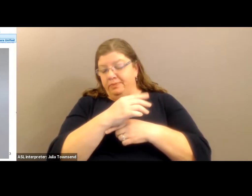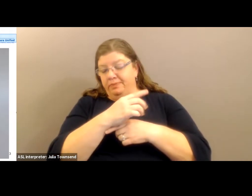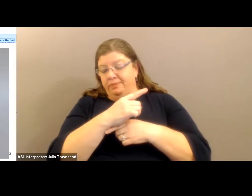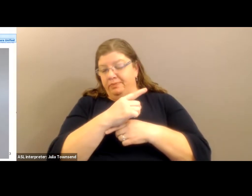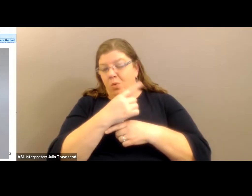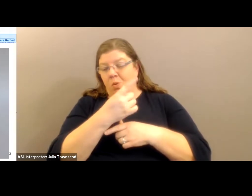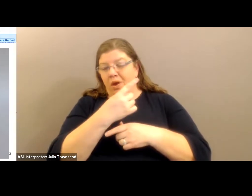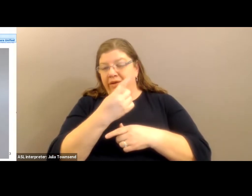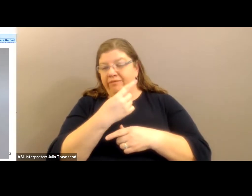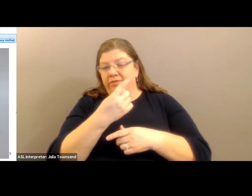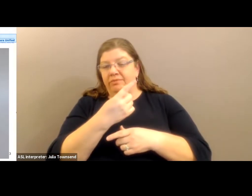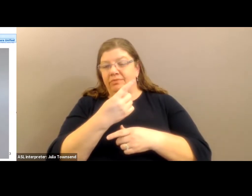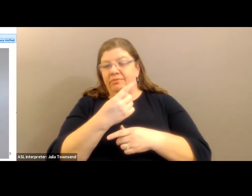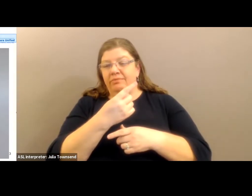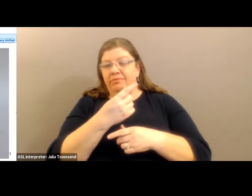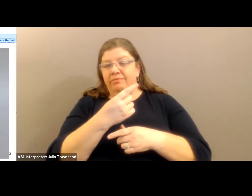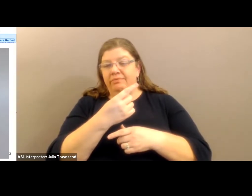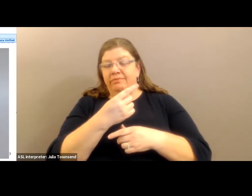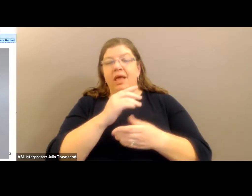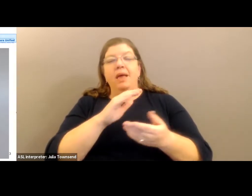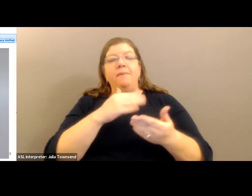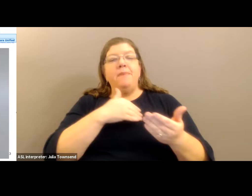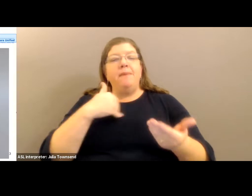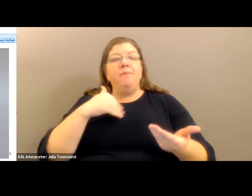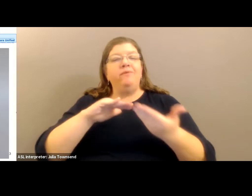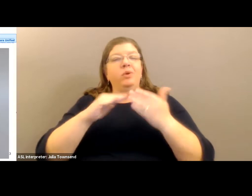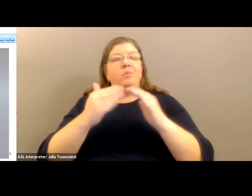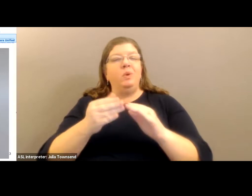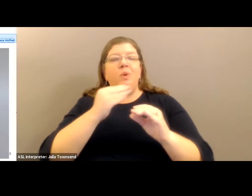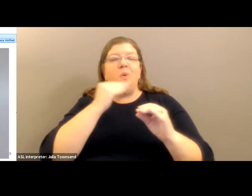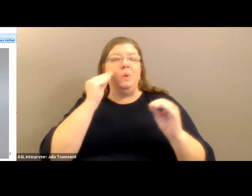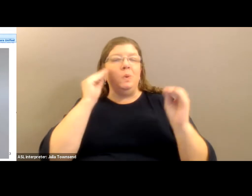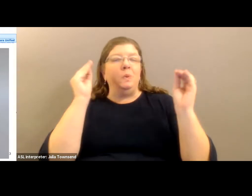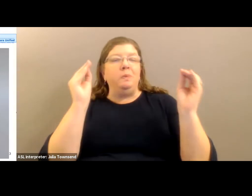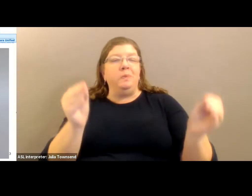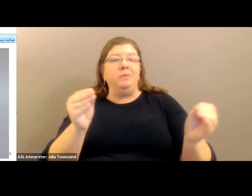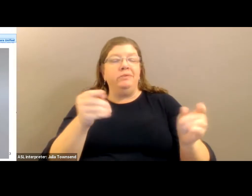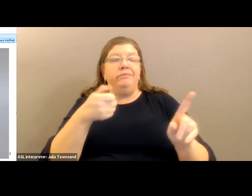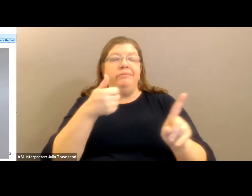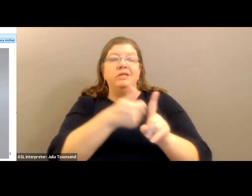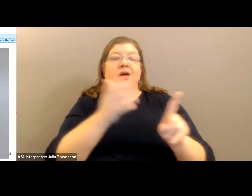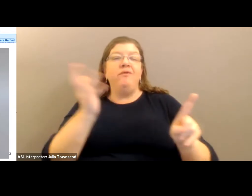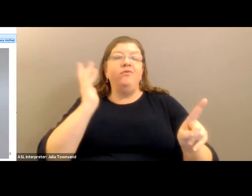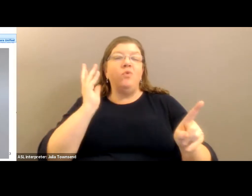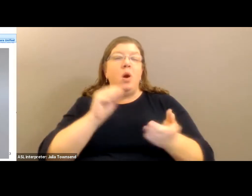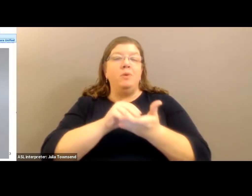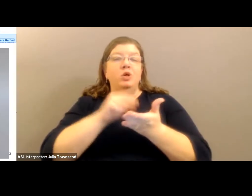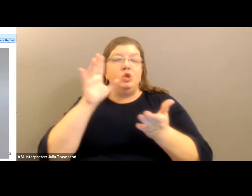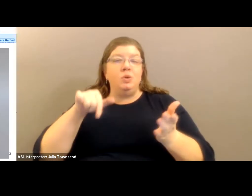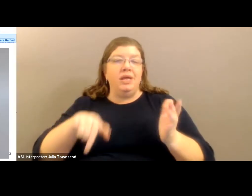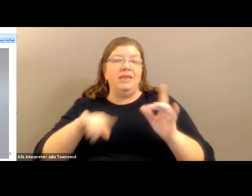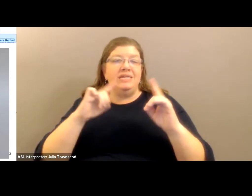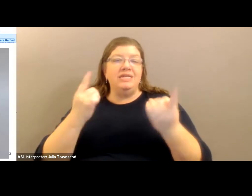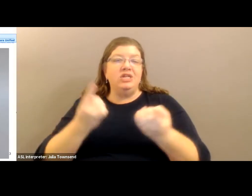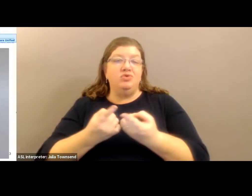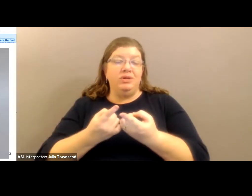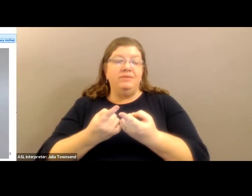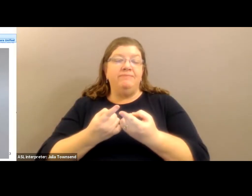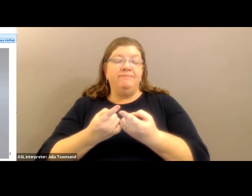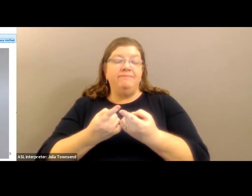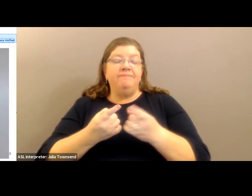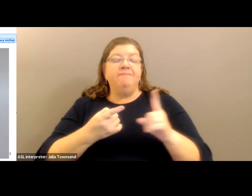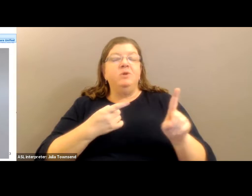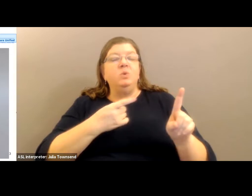one of the unhoused members of our community, a former student in our district